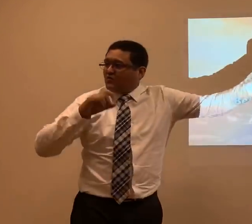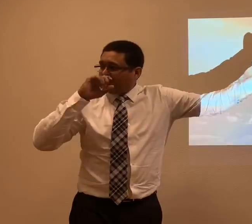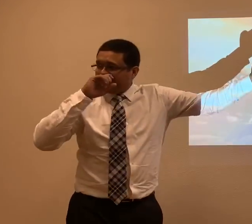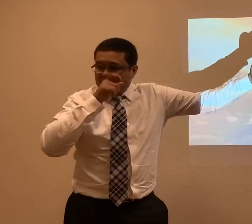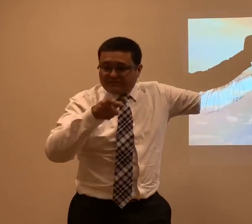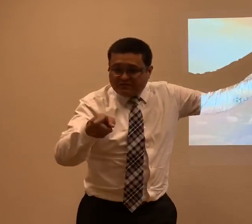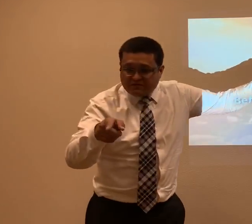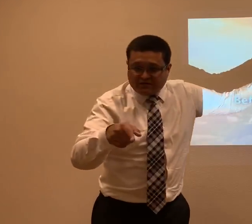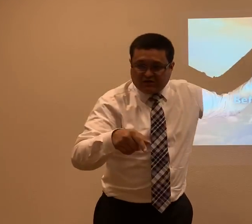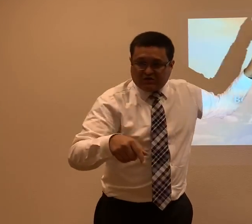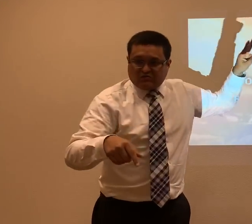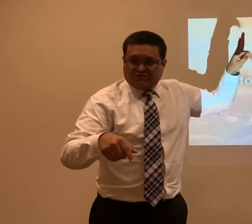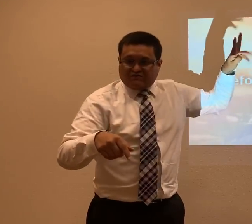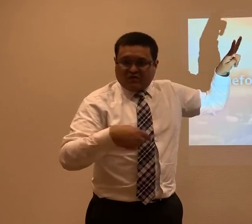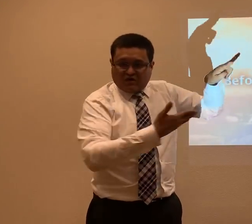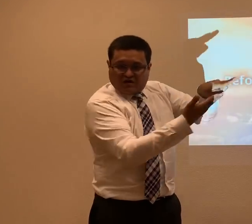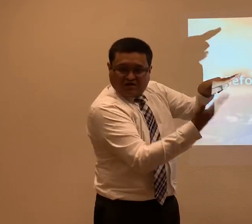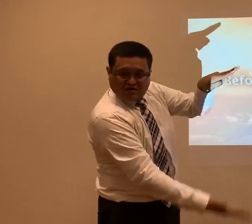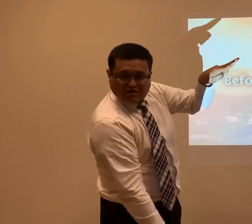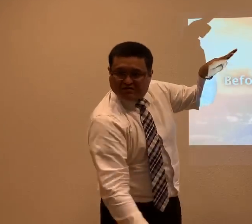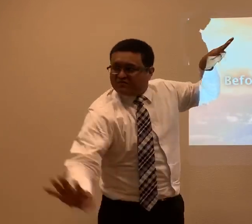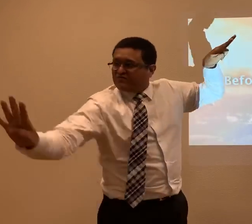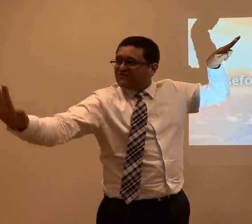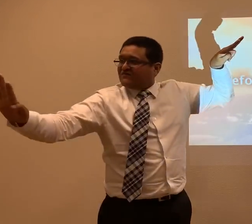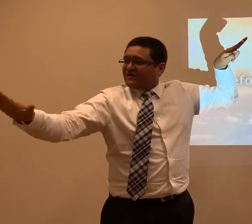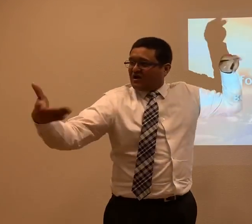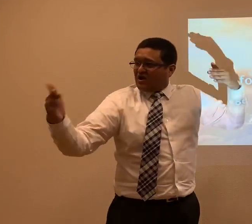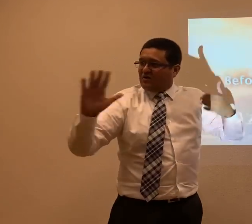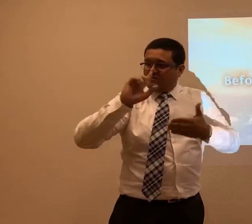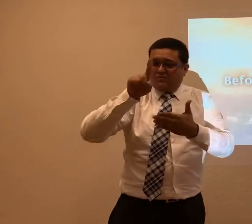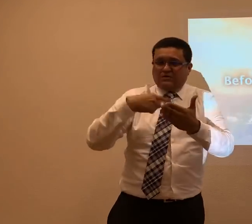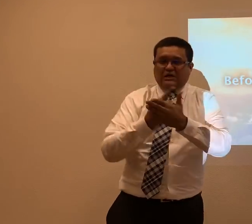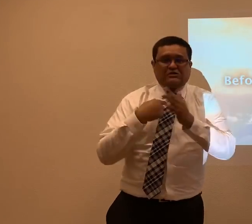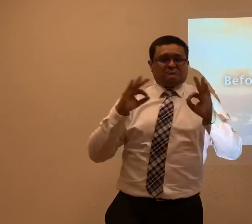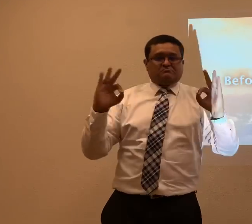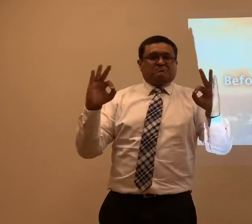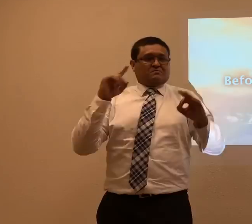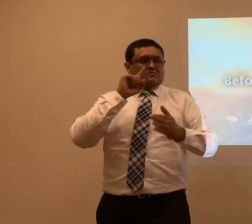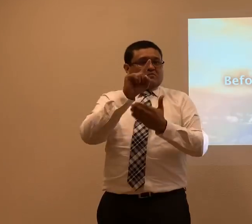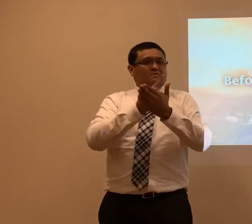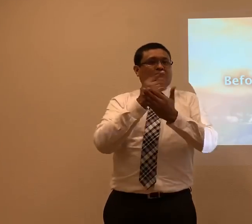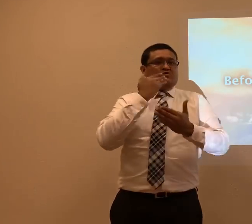So this part here, before Abraham was, I am, I'll hold this for another time.